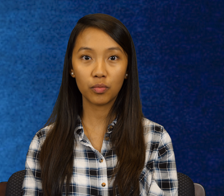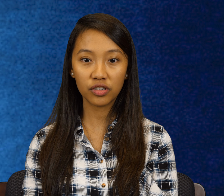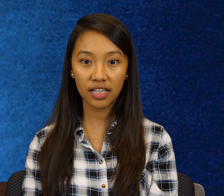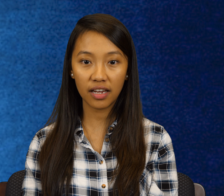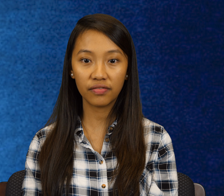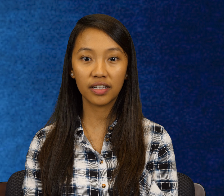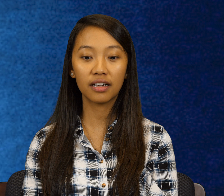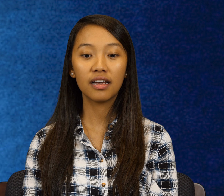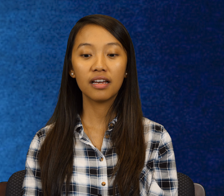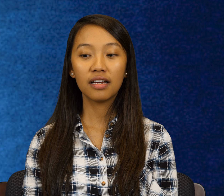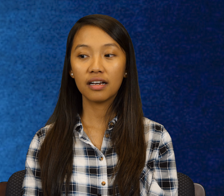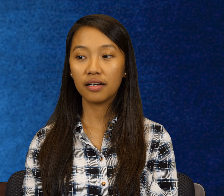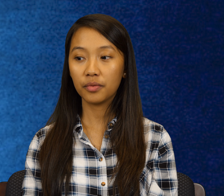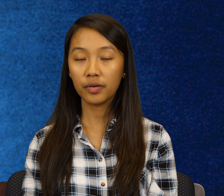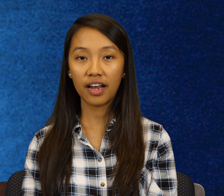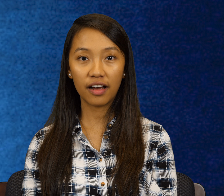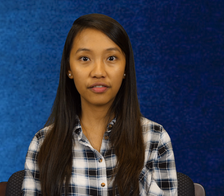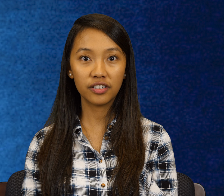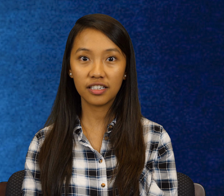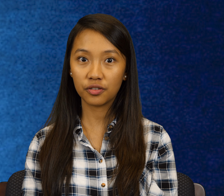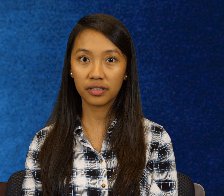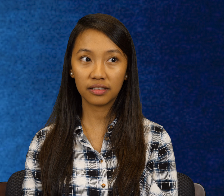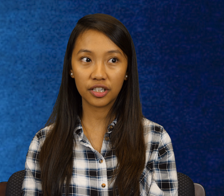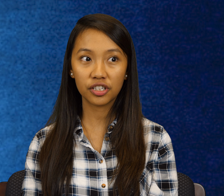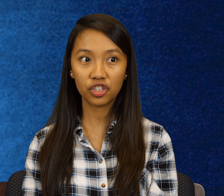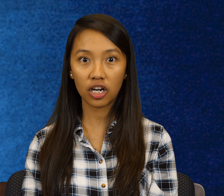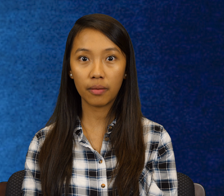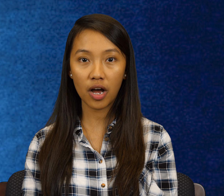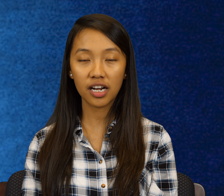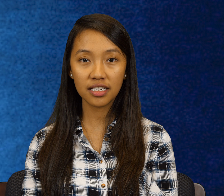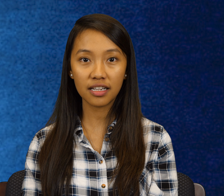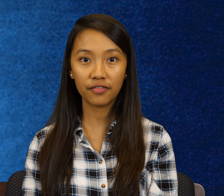more safe. And we would have the district leaders check up on us